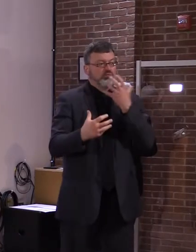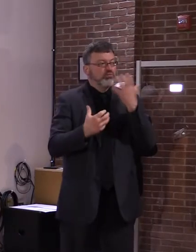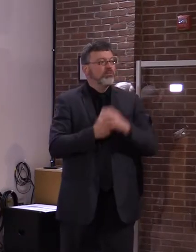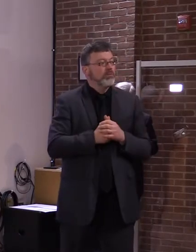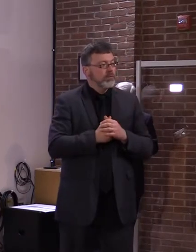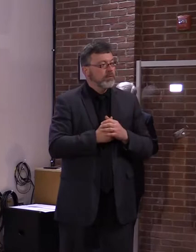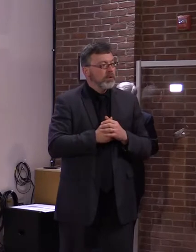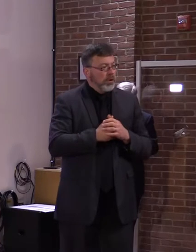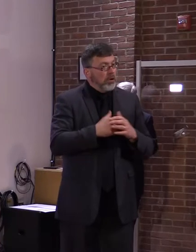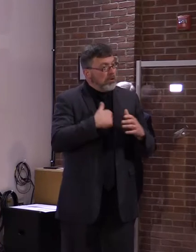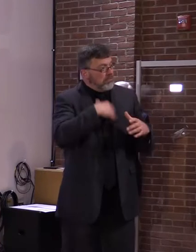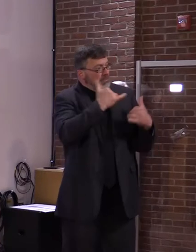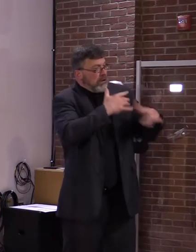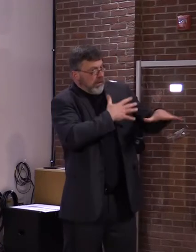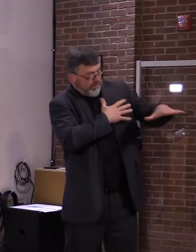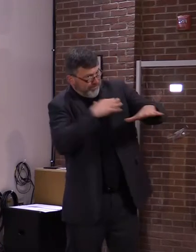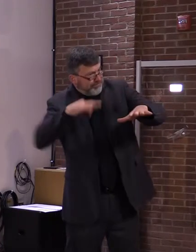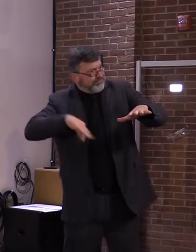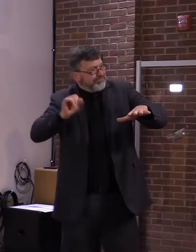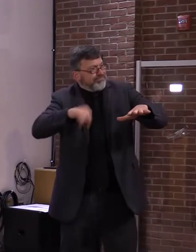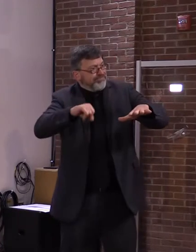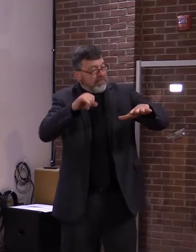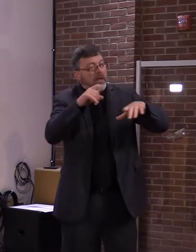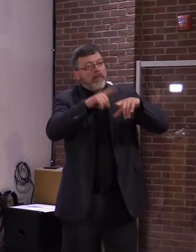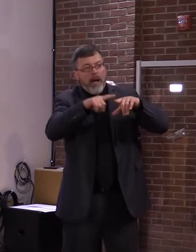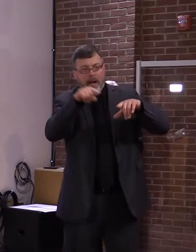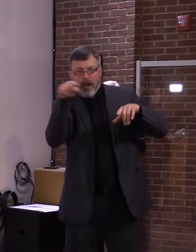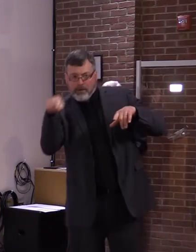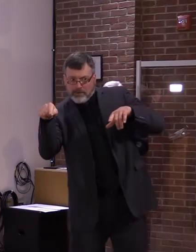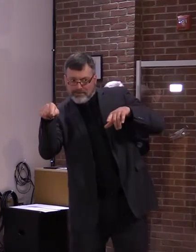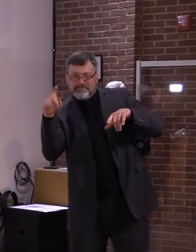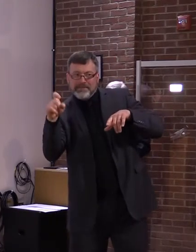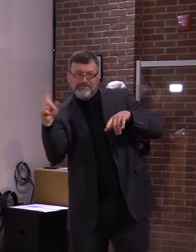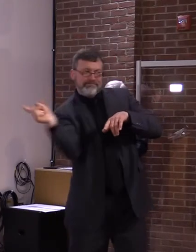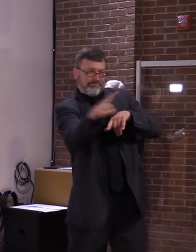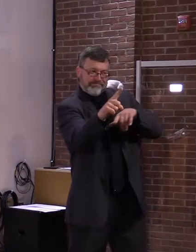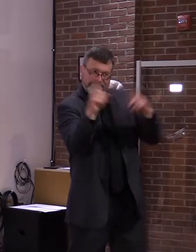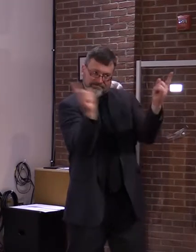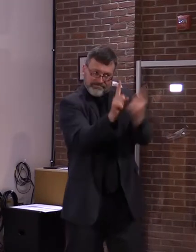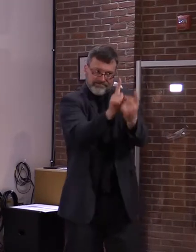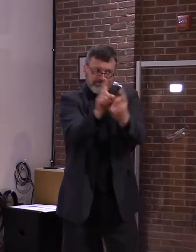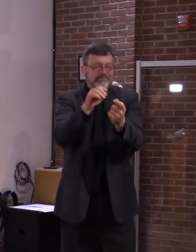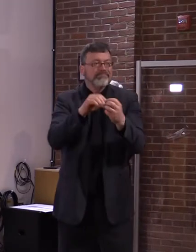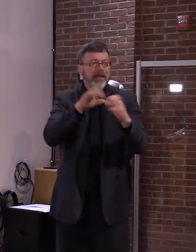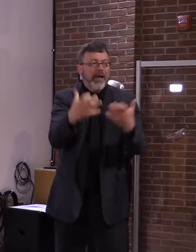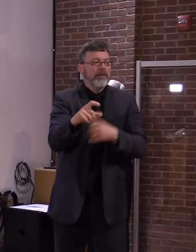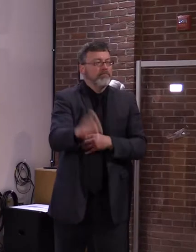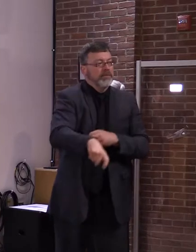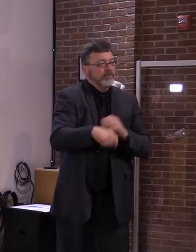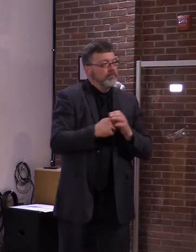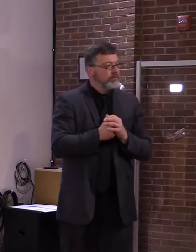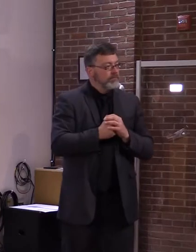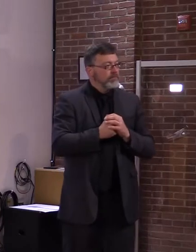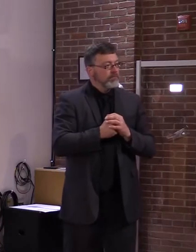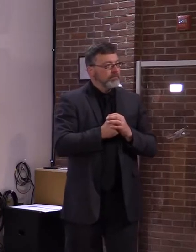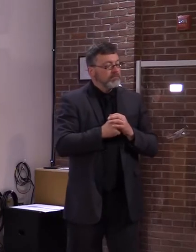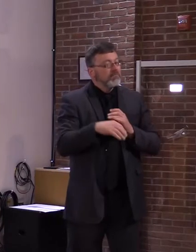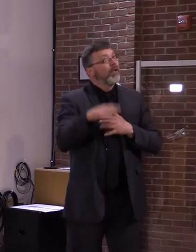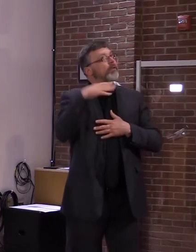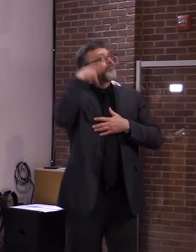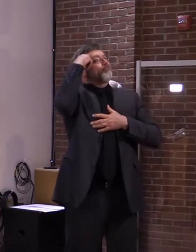operations. We also address the issue of snow days in our guidance. Snow days will need to be made up as they were